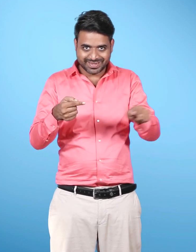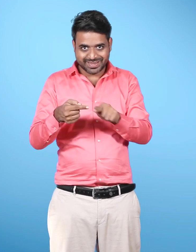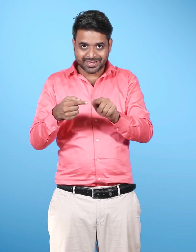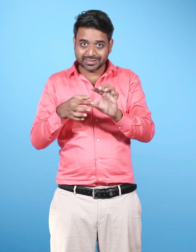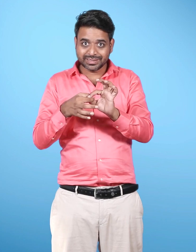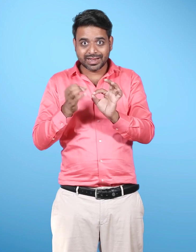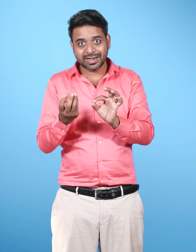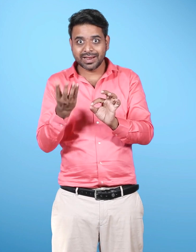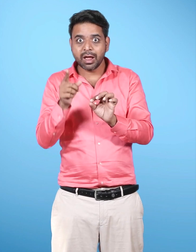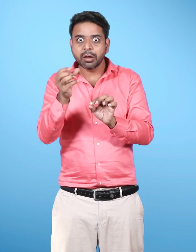you have tested.